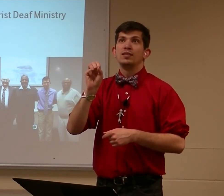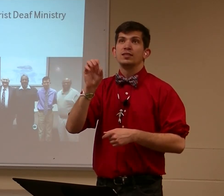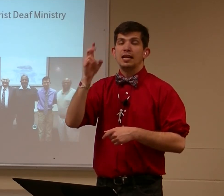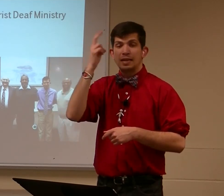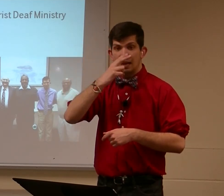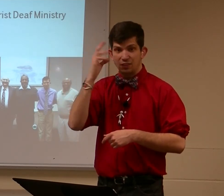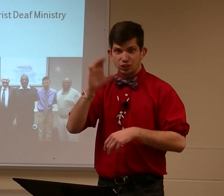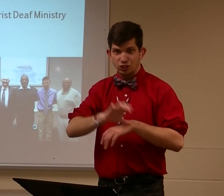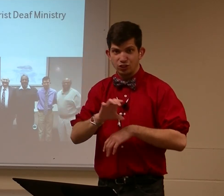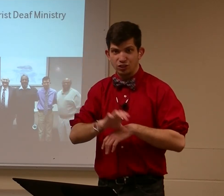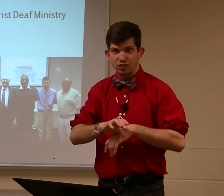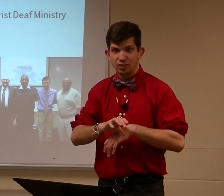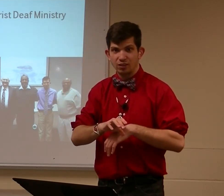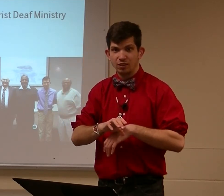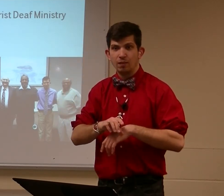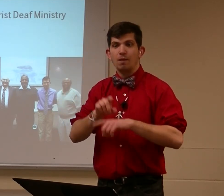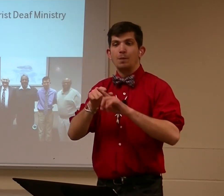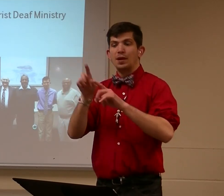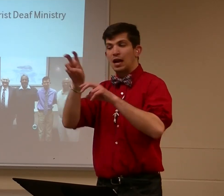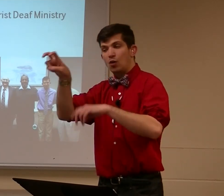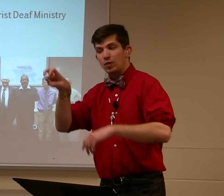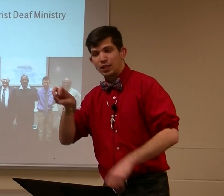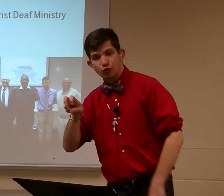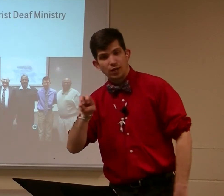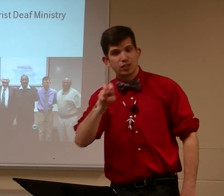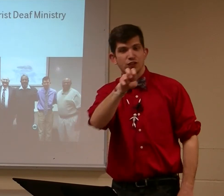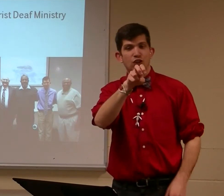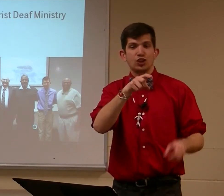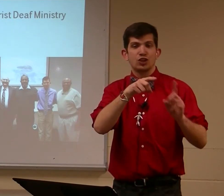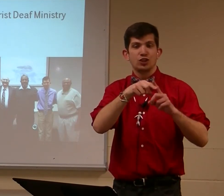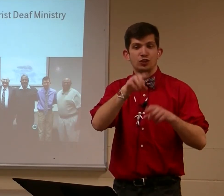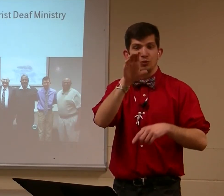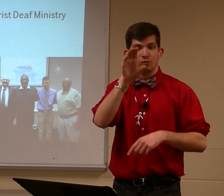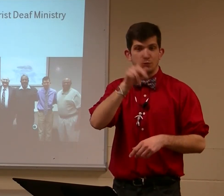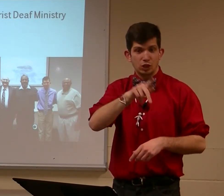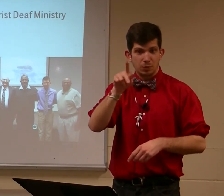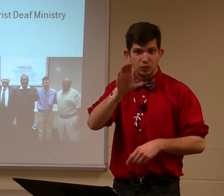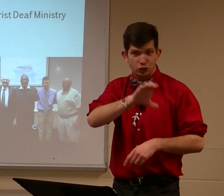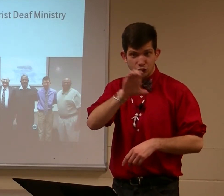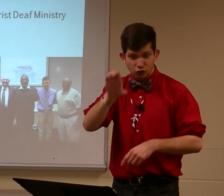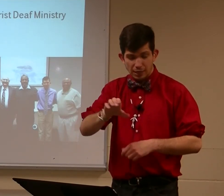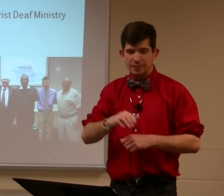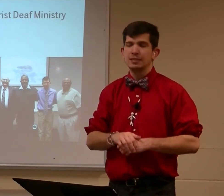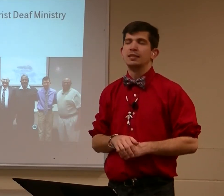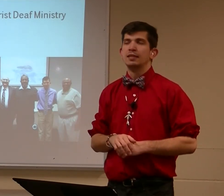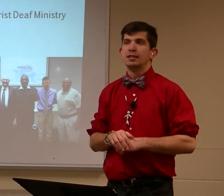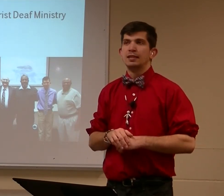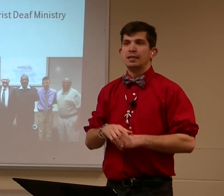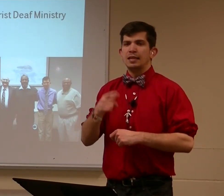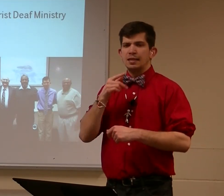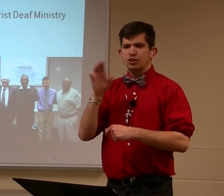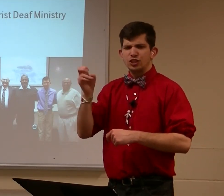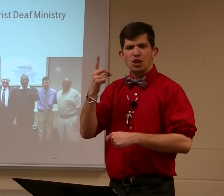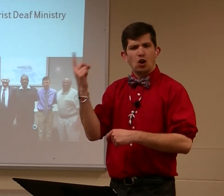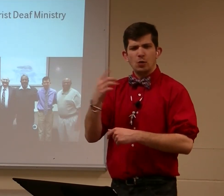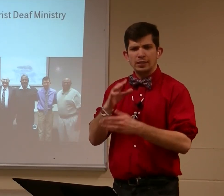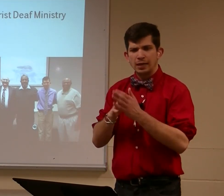was a Catholic church. But now when they transferred to Park Blossom Church of Christ, she always asks,